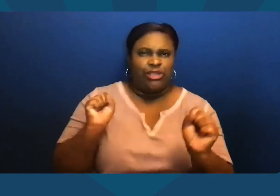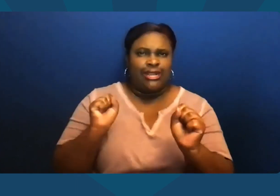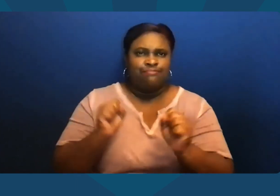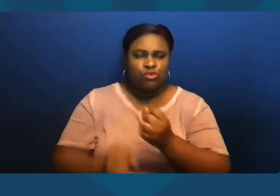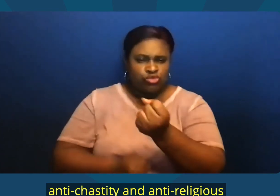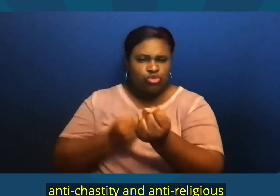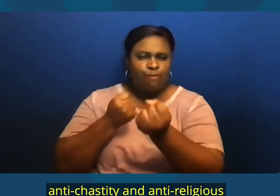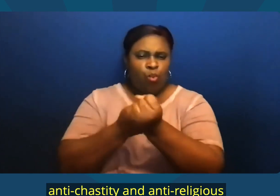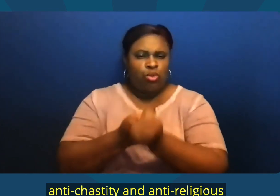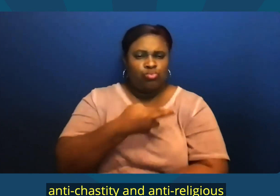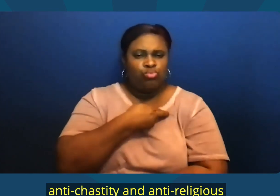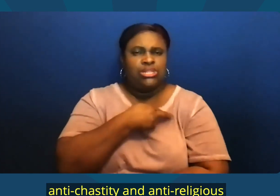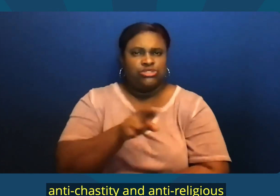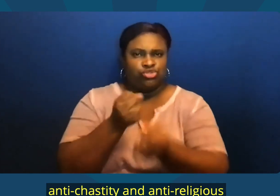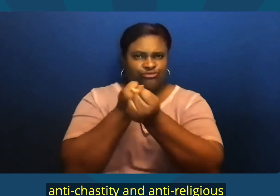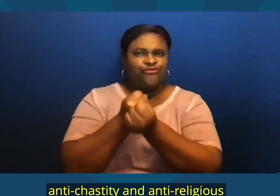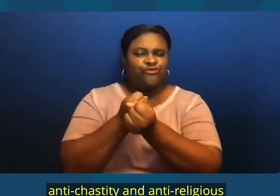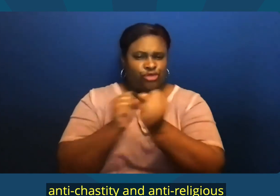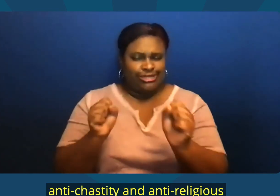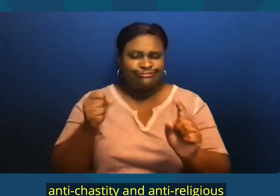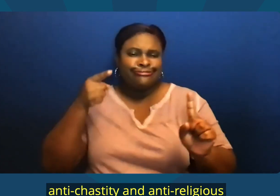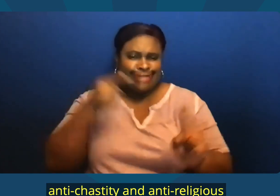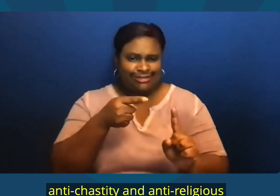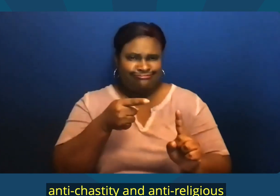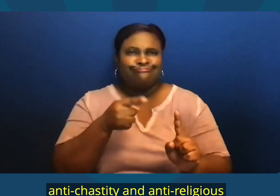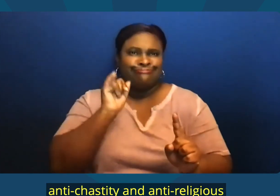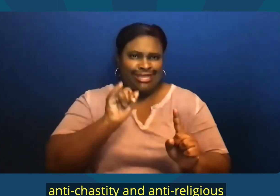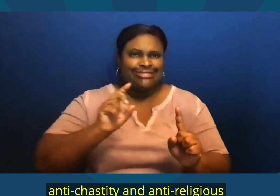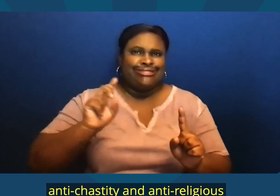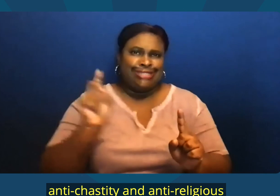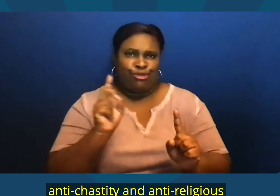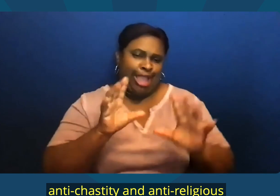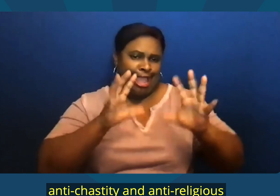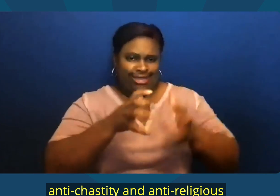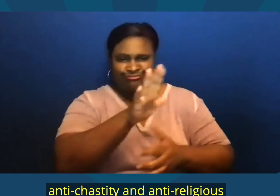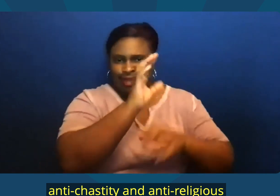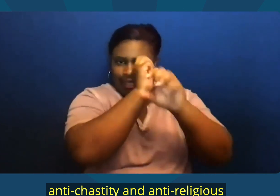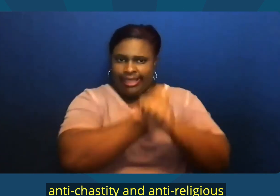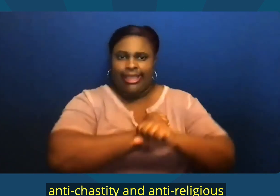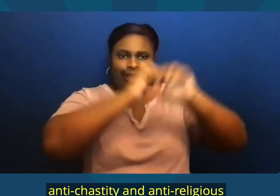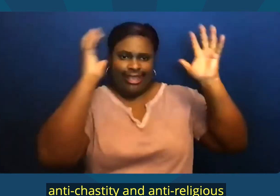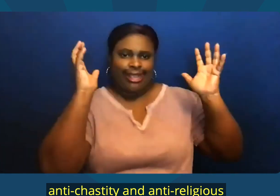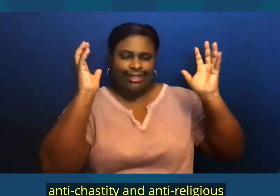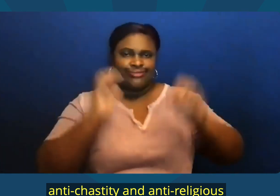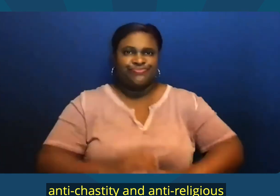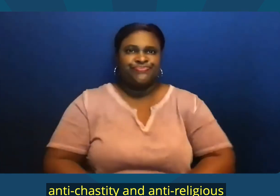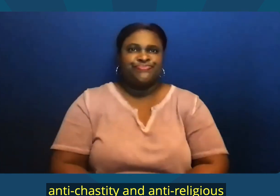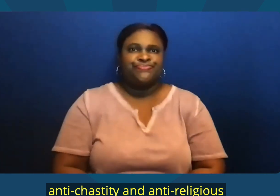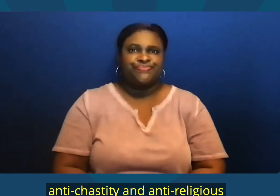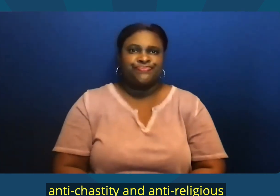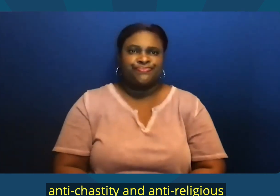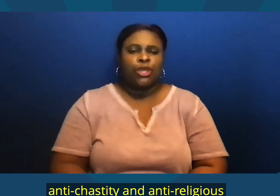anti-life, anti-chastity, and anti-religious freedom Democrat ideology.